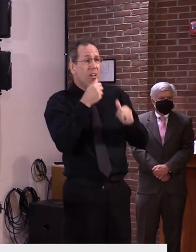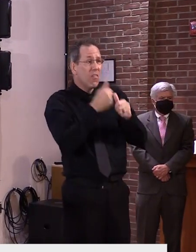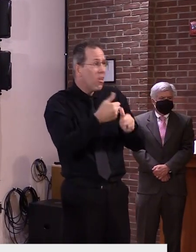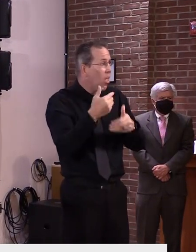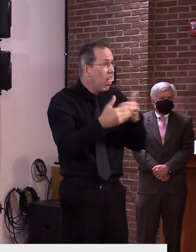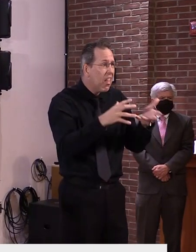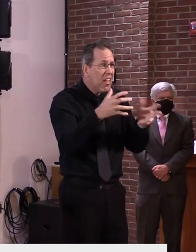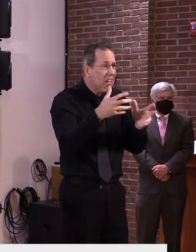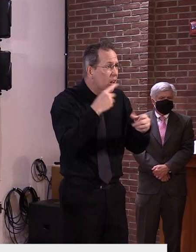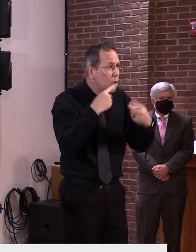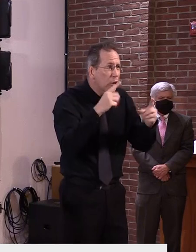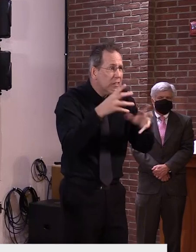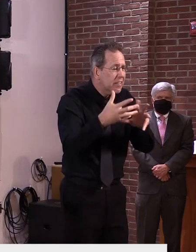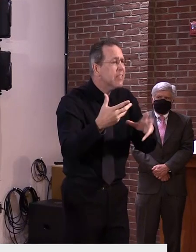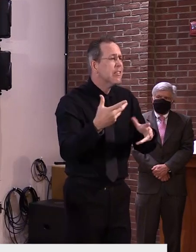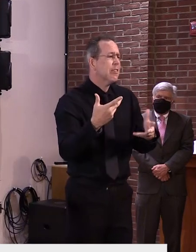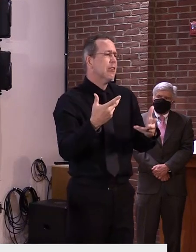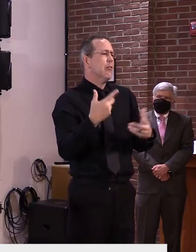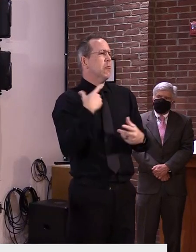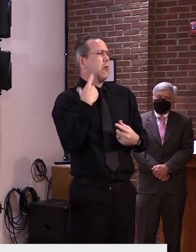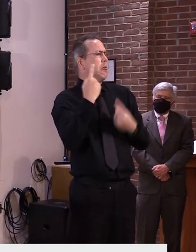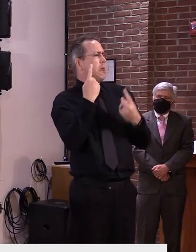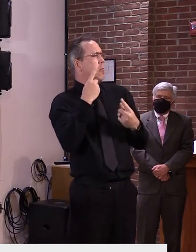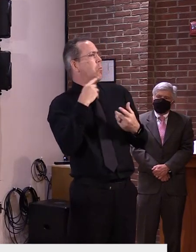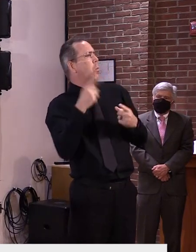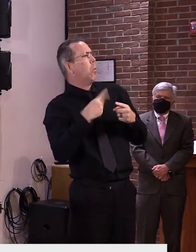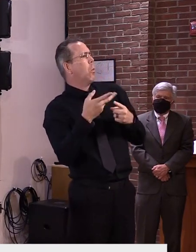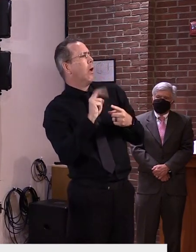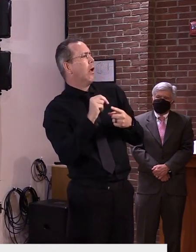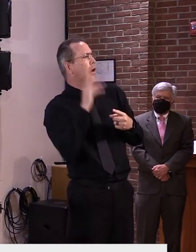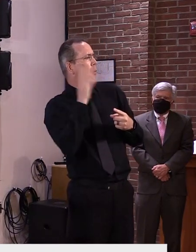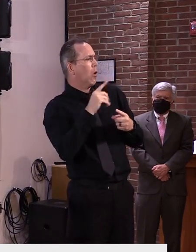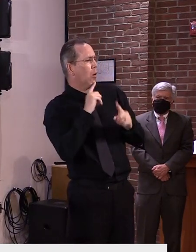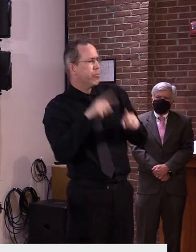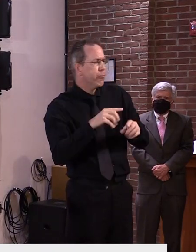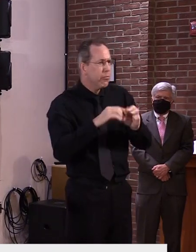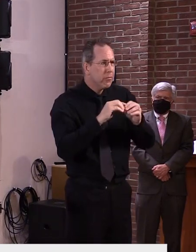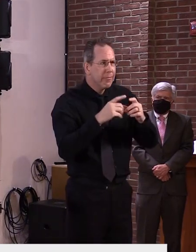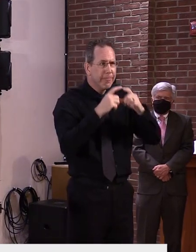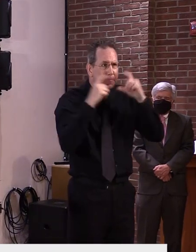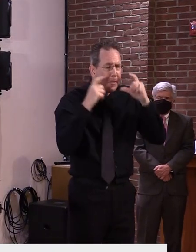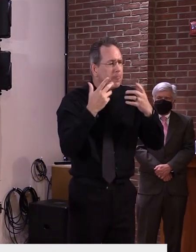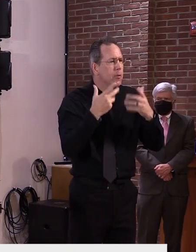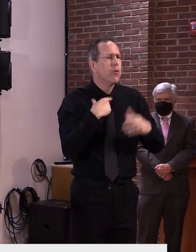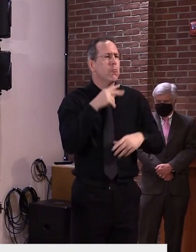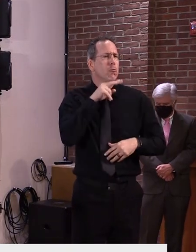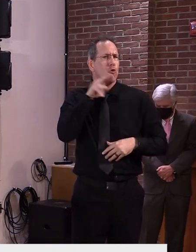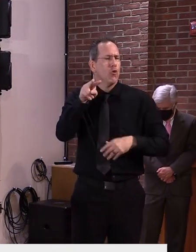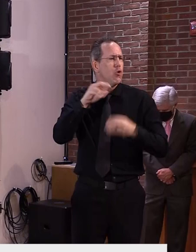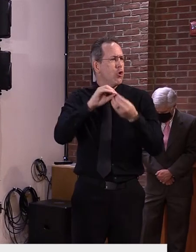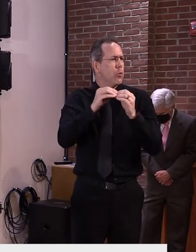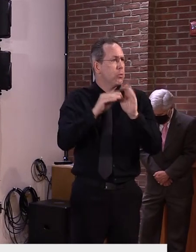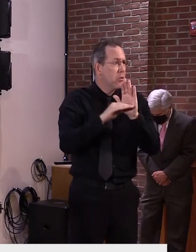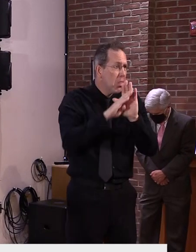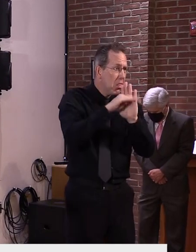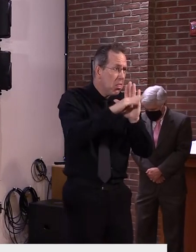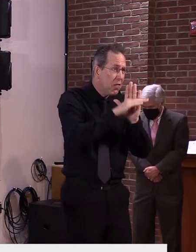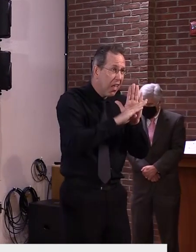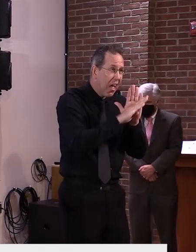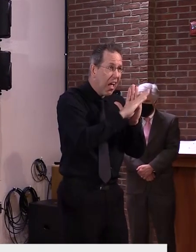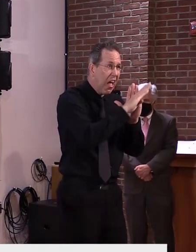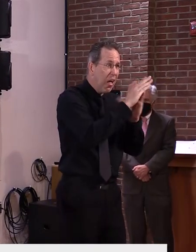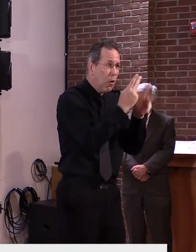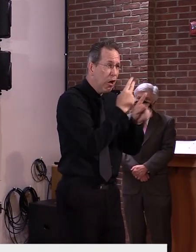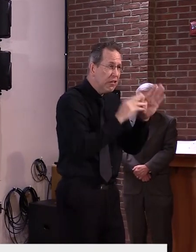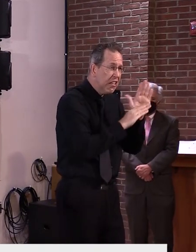made, when to use that tool will be driven by the data. My concern has been that a mandate